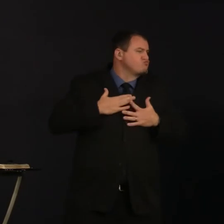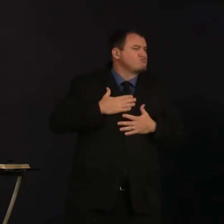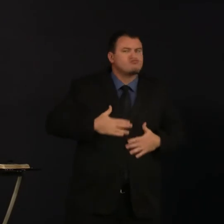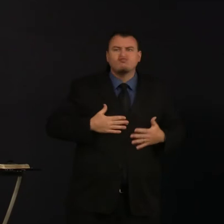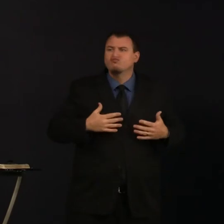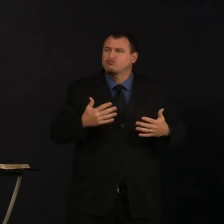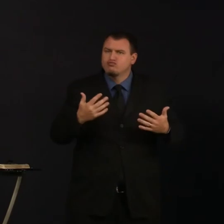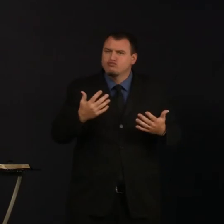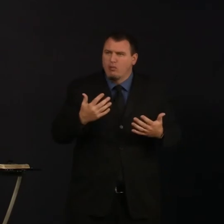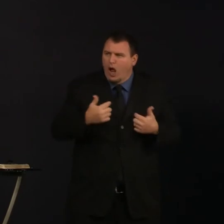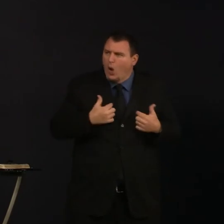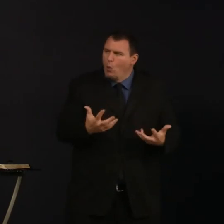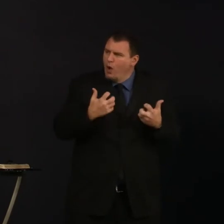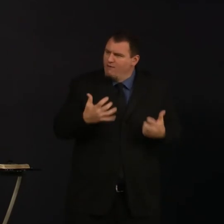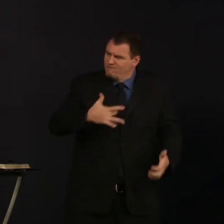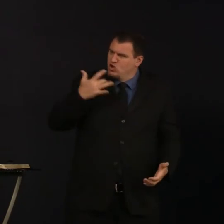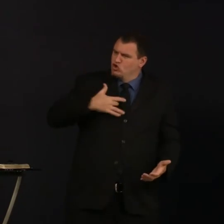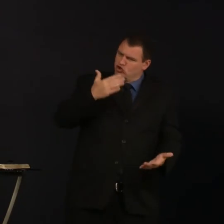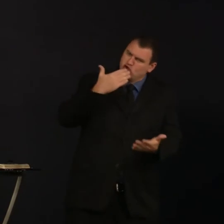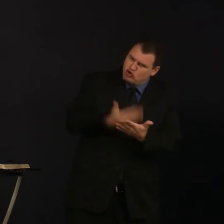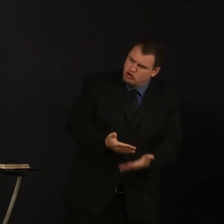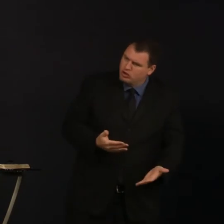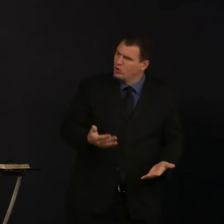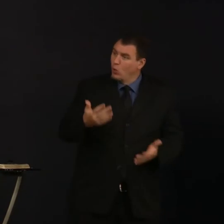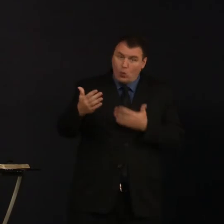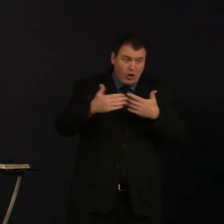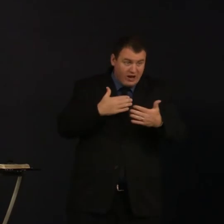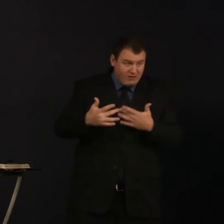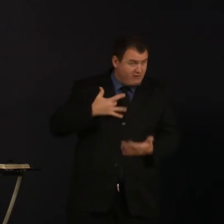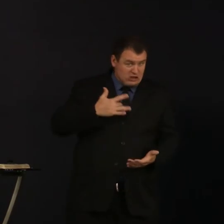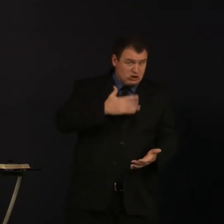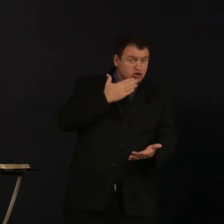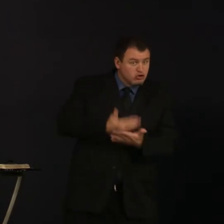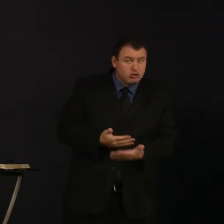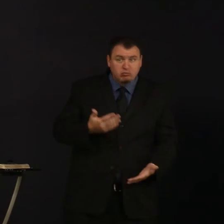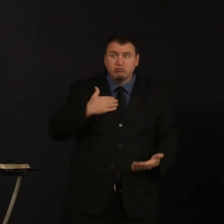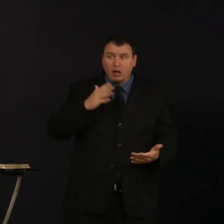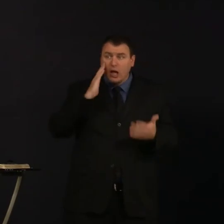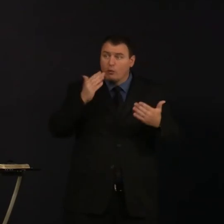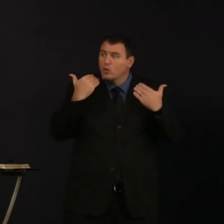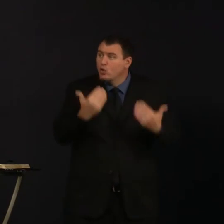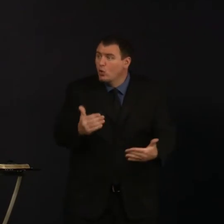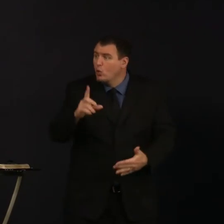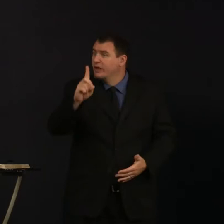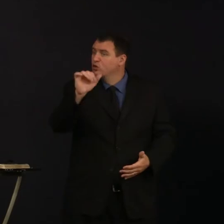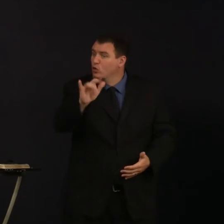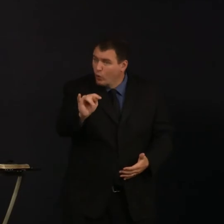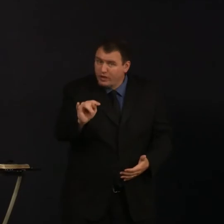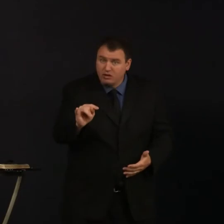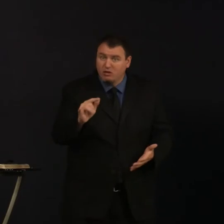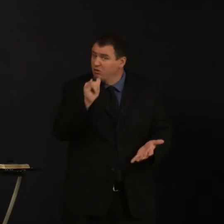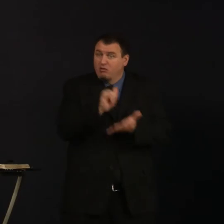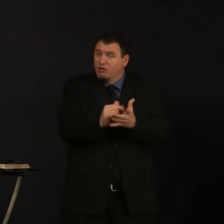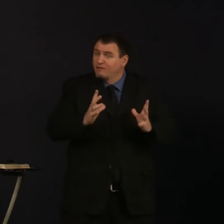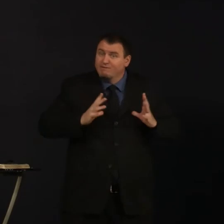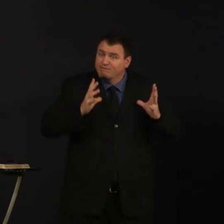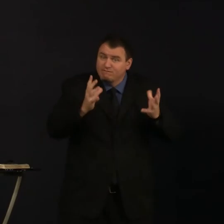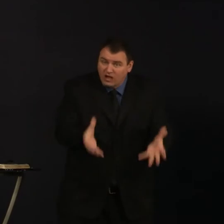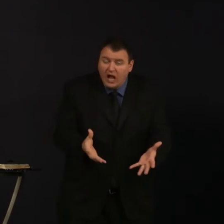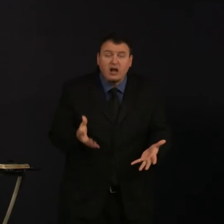worry about God. You can just do whatever you want to do, whatever feels good to you. Go ahead and do it.